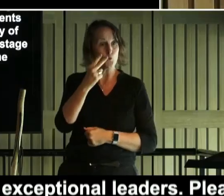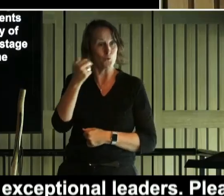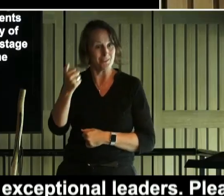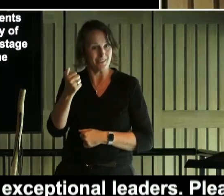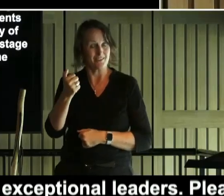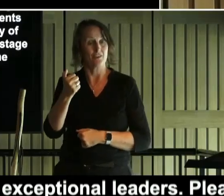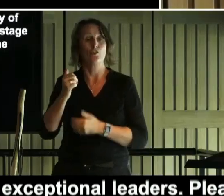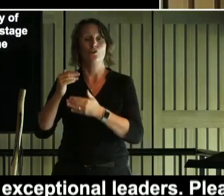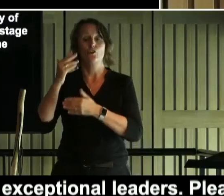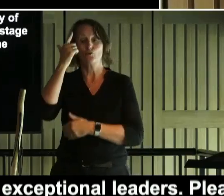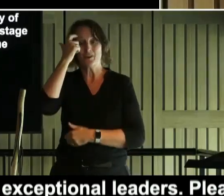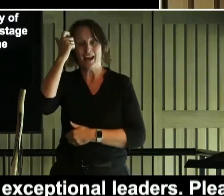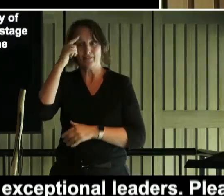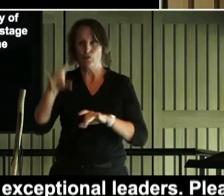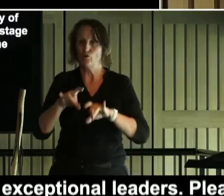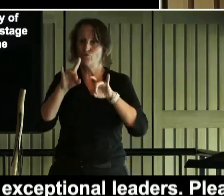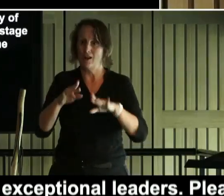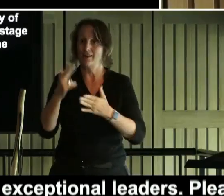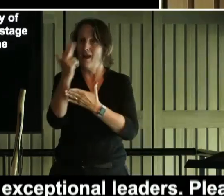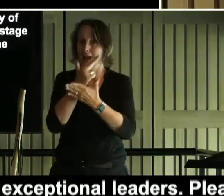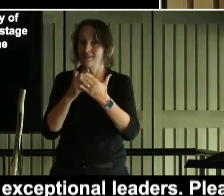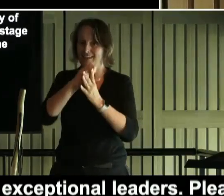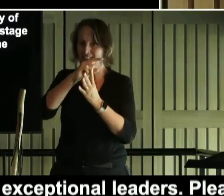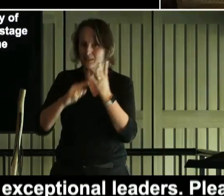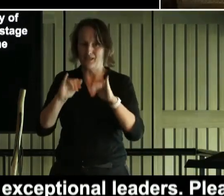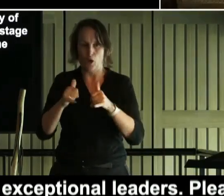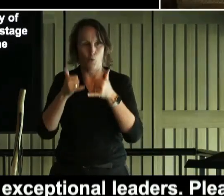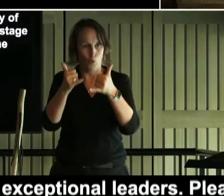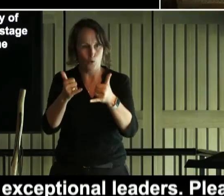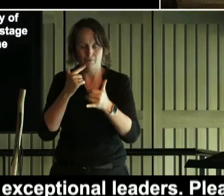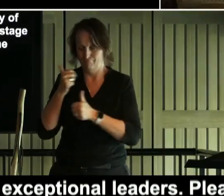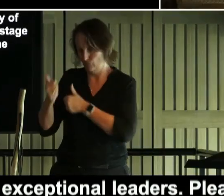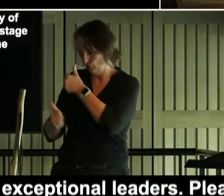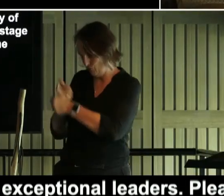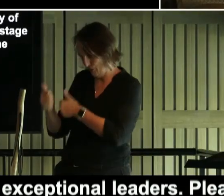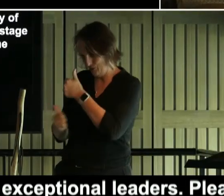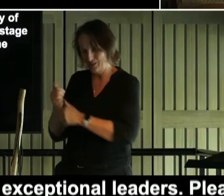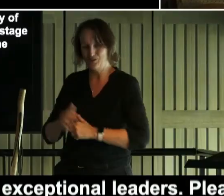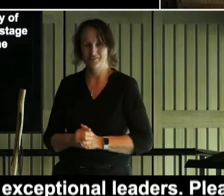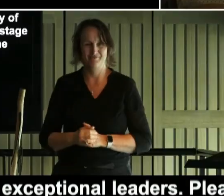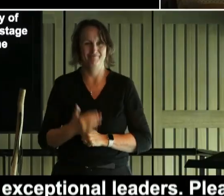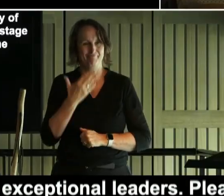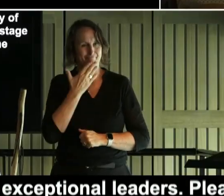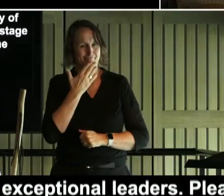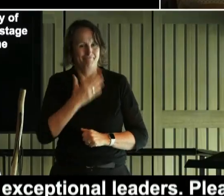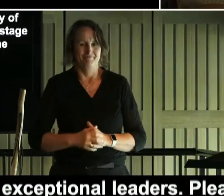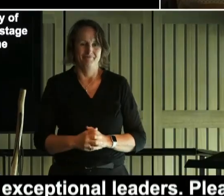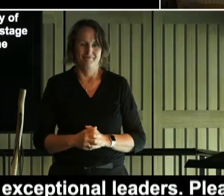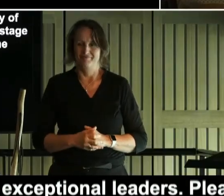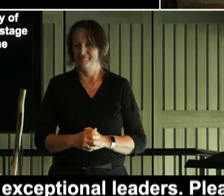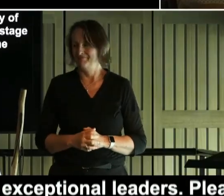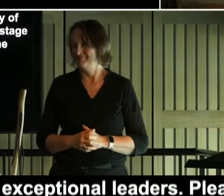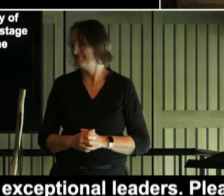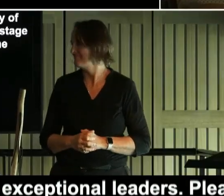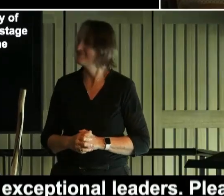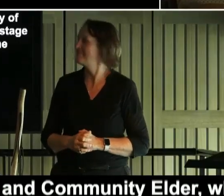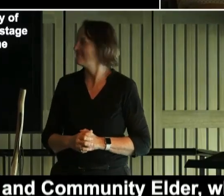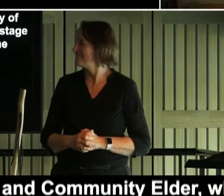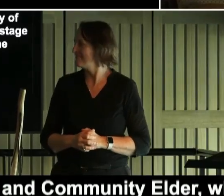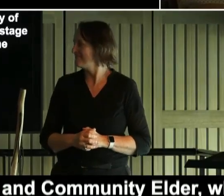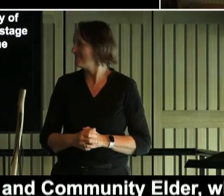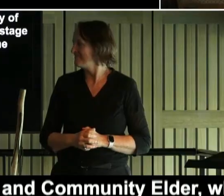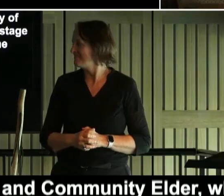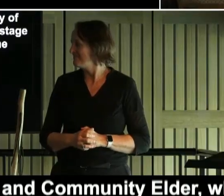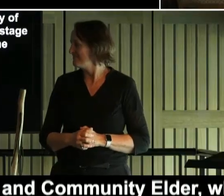Australia Arts and Disability Award for Established Artist. Congratulations, Uncle Paul. Thanks again. Thank